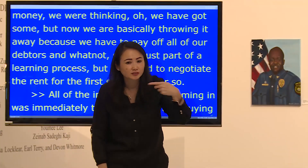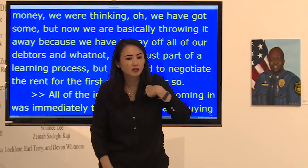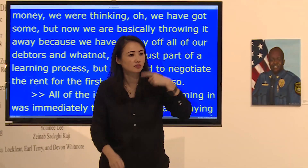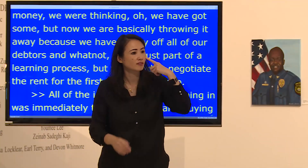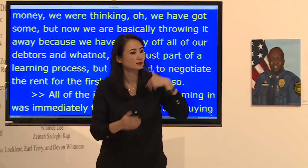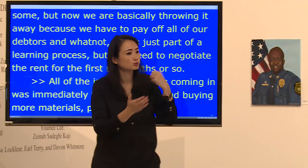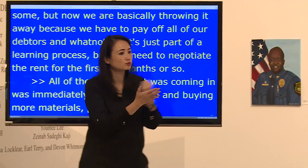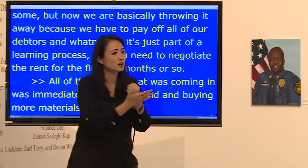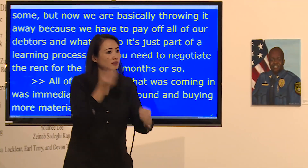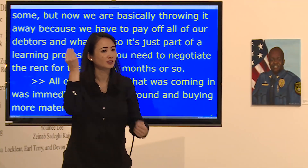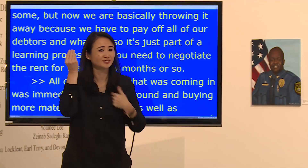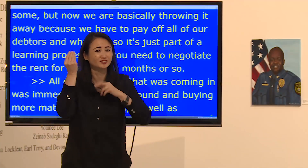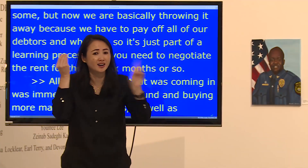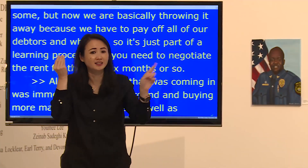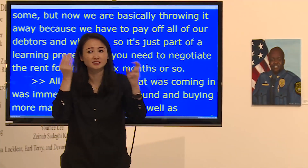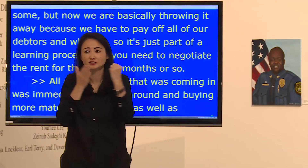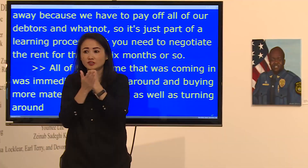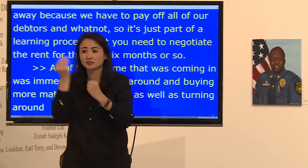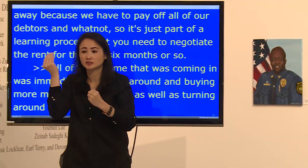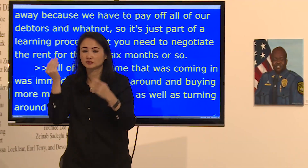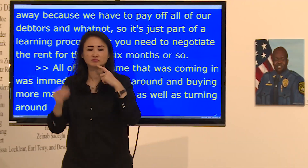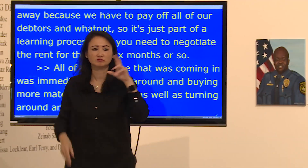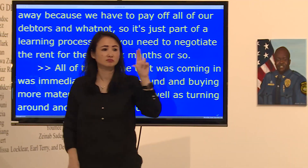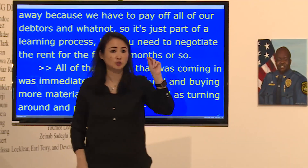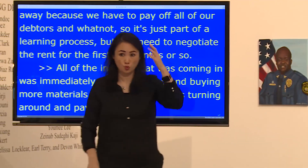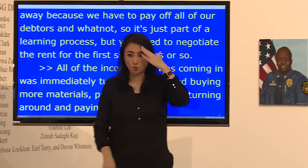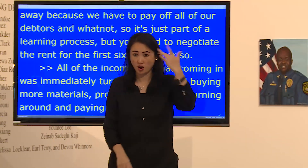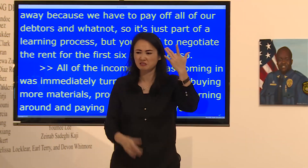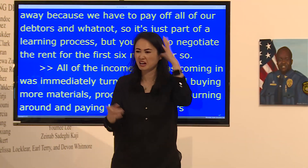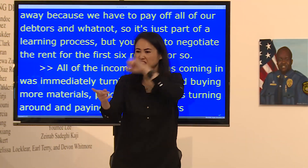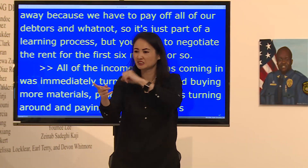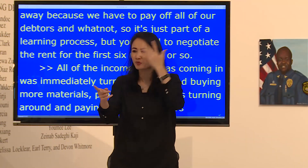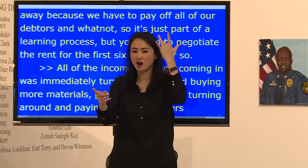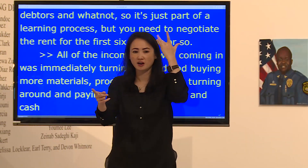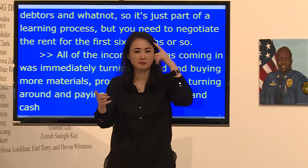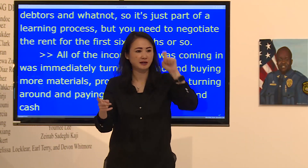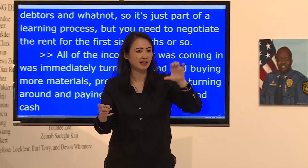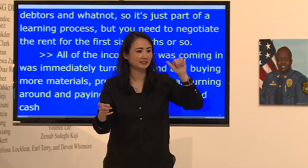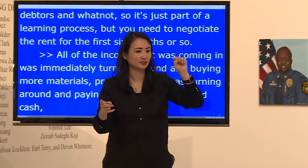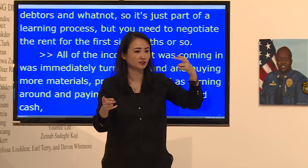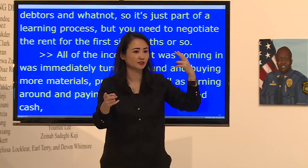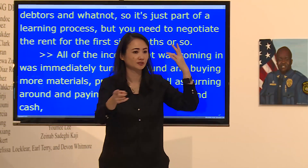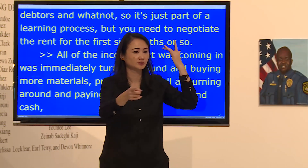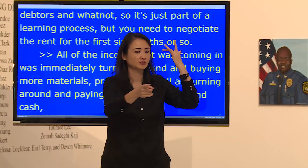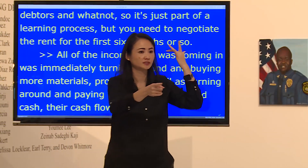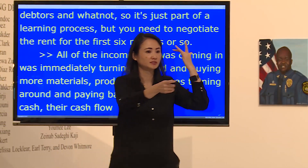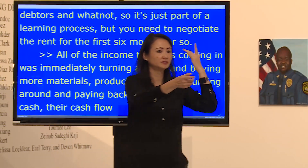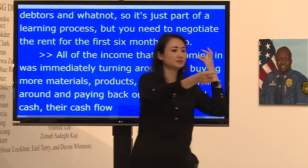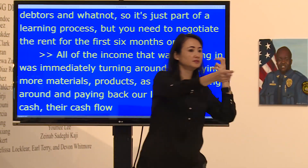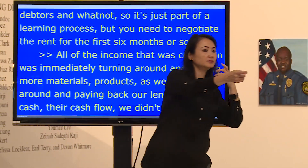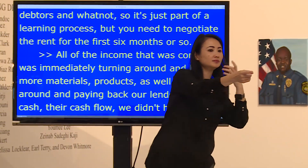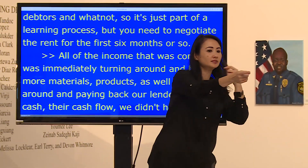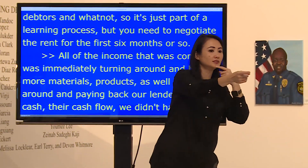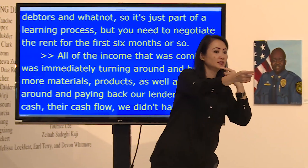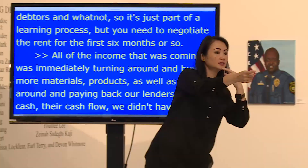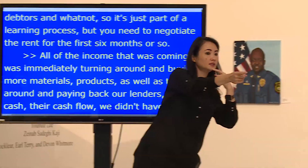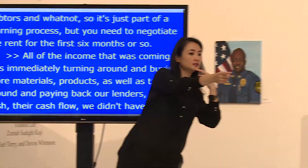lenders. And their cash flow, we didn't have a high pile amount building up because we needed to turn around and pay certain